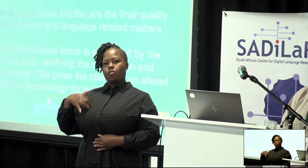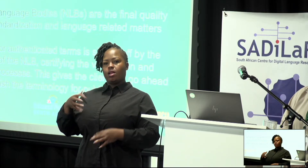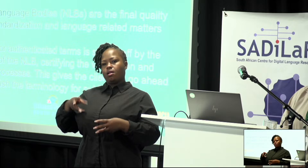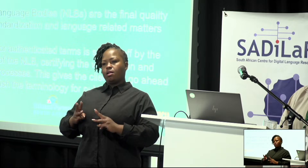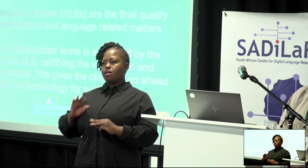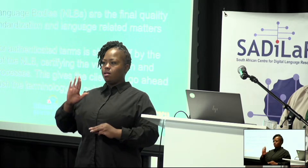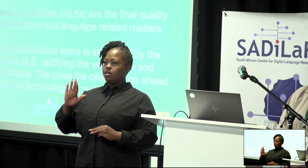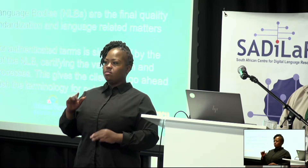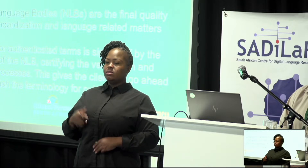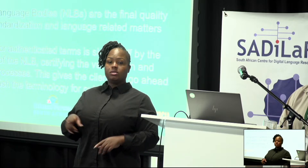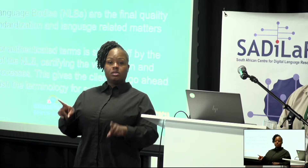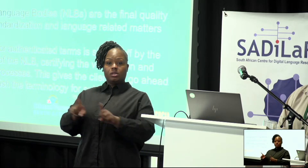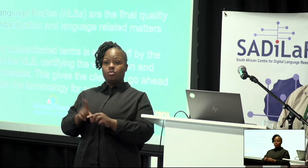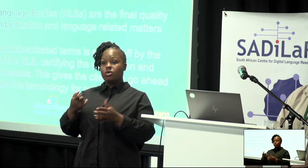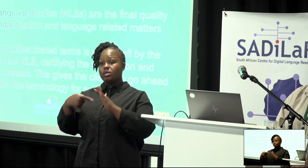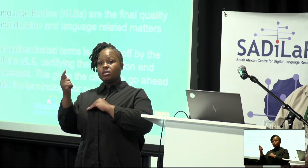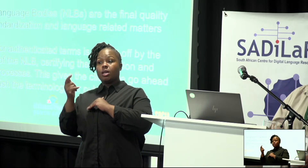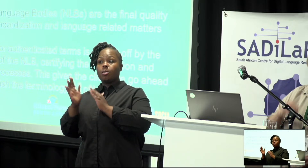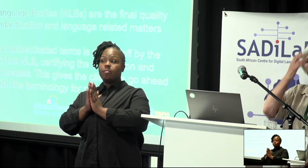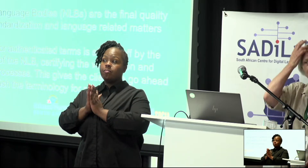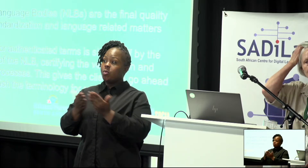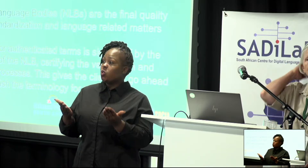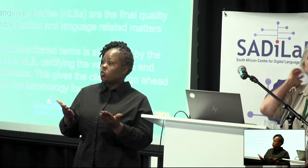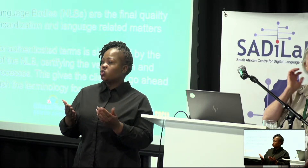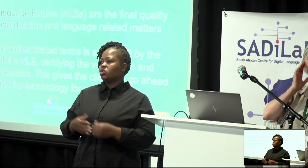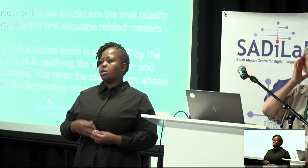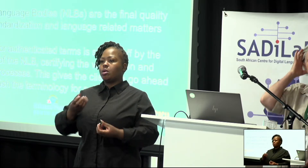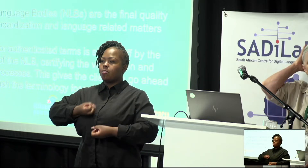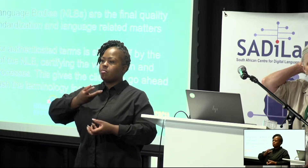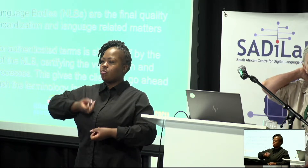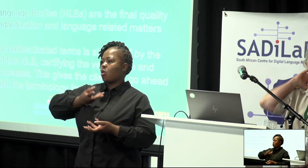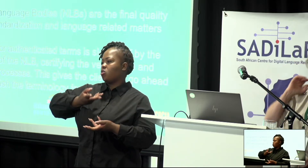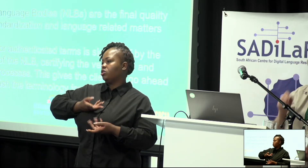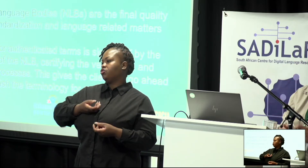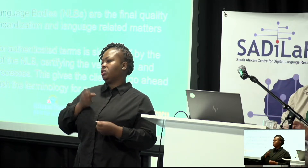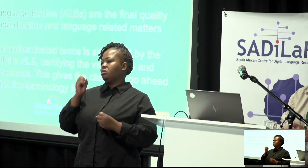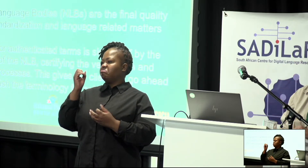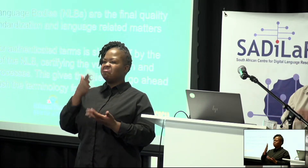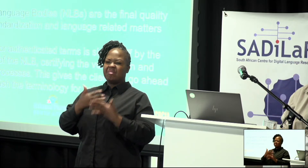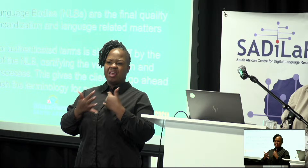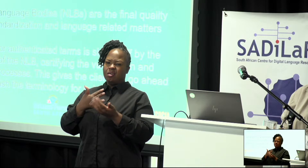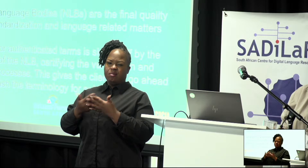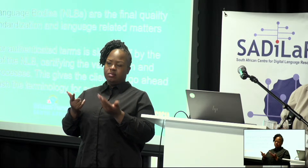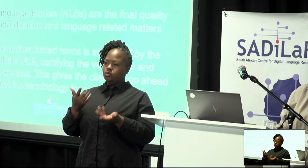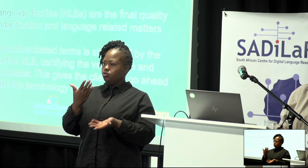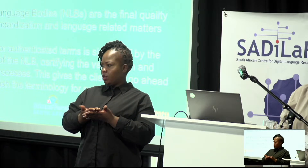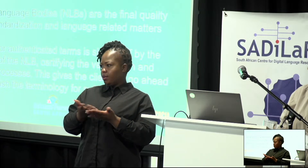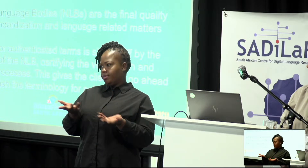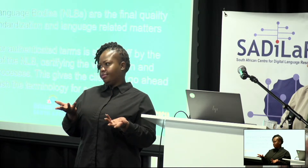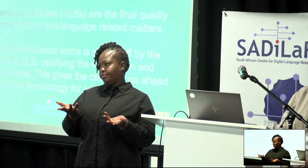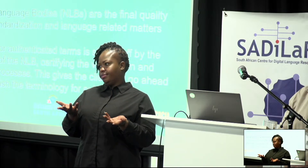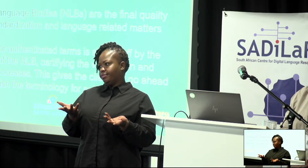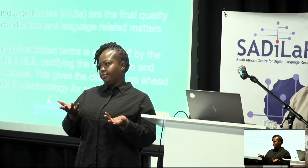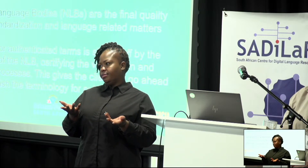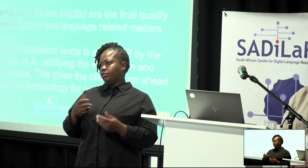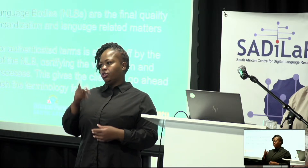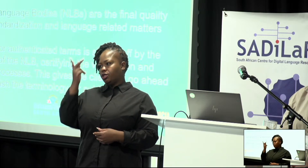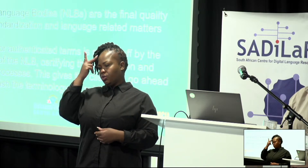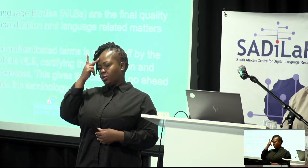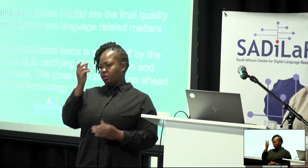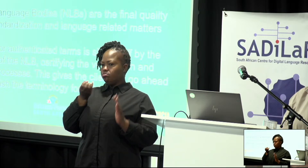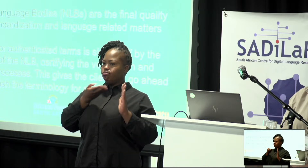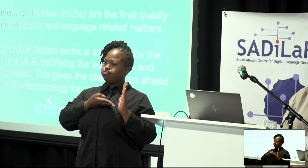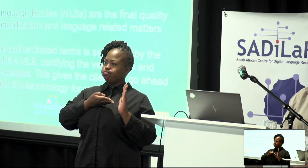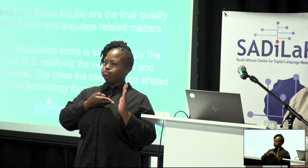platform. You can even sell your books, your poetry, and everything that all the knowledge that